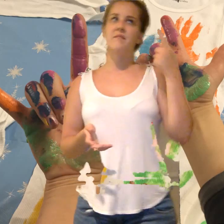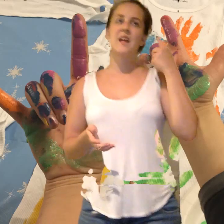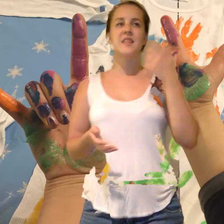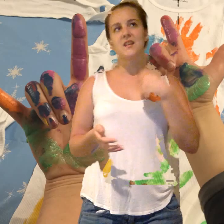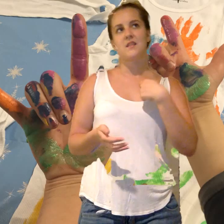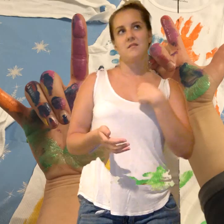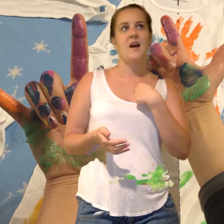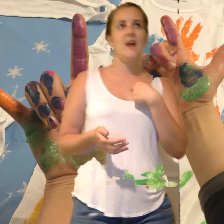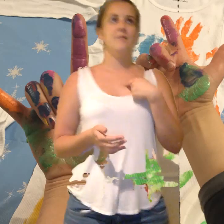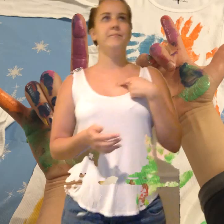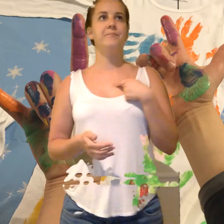And I think that